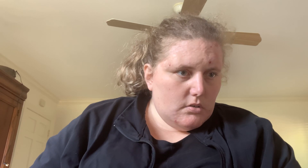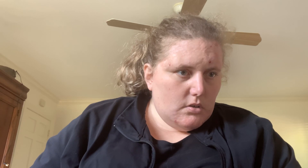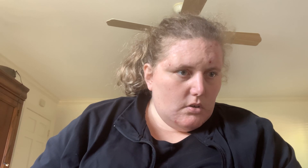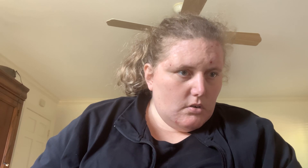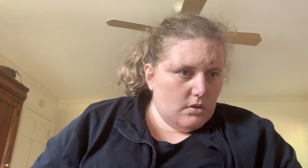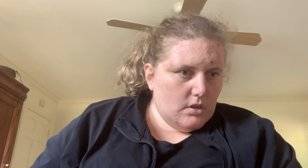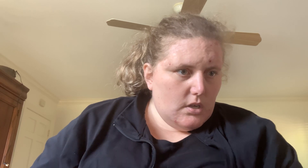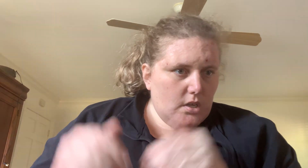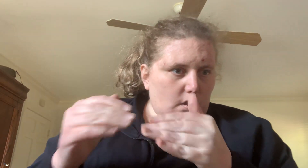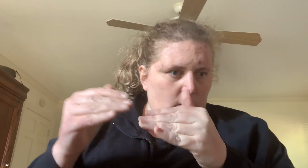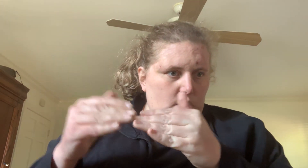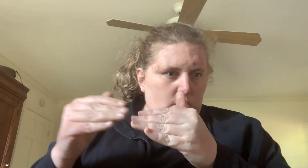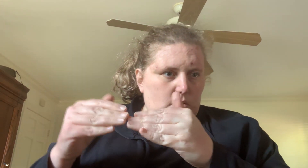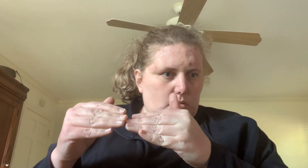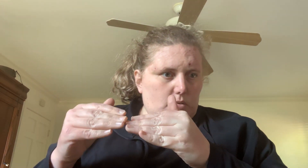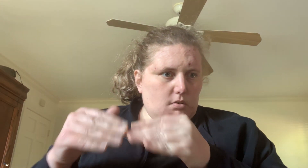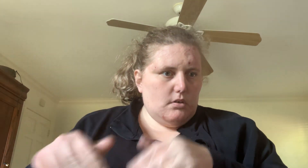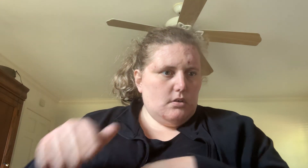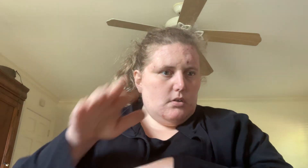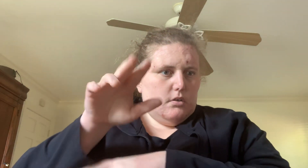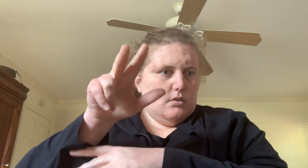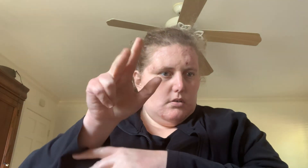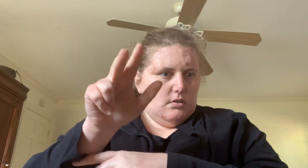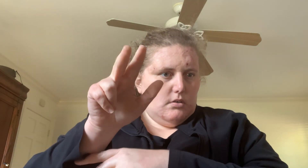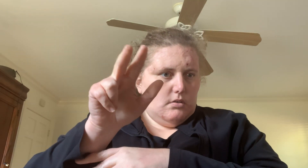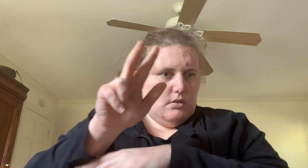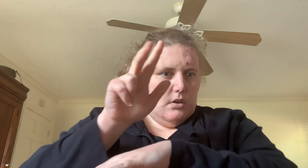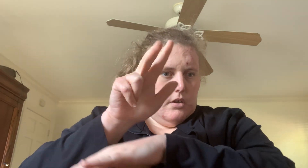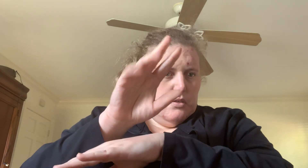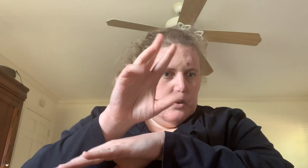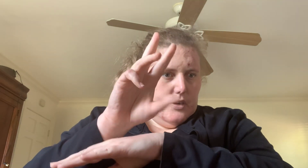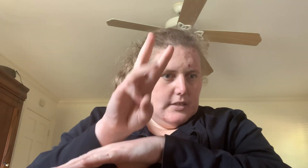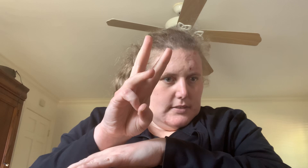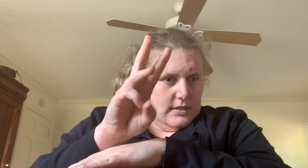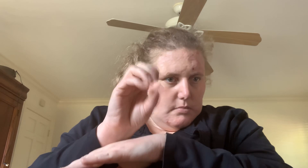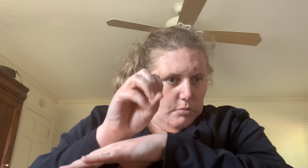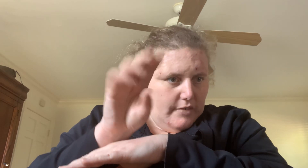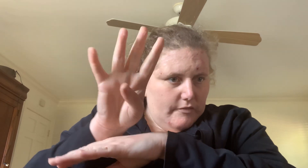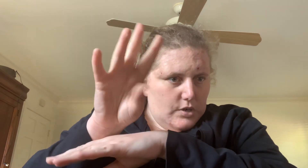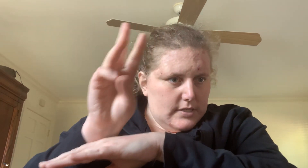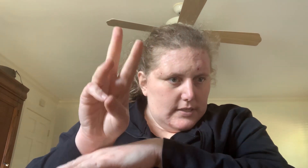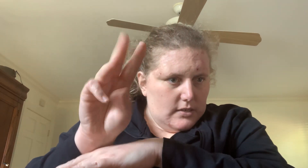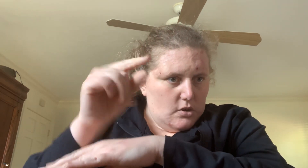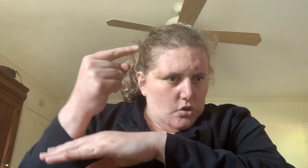Our moles of HCl cancel out, so we're essentially just doing 5 times